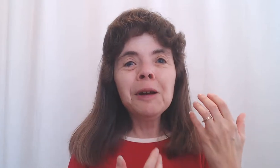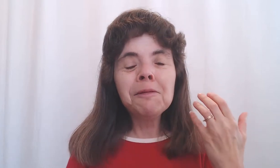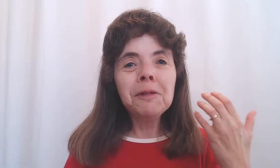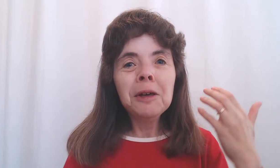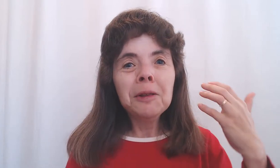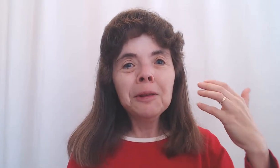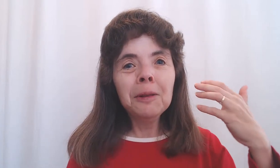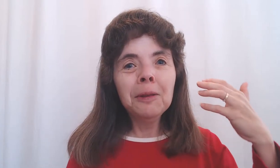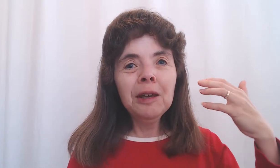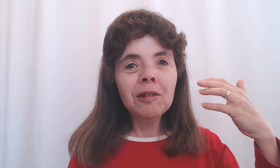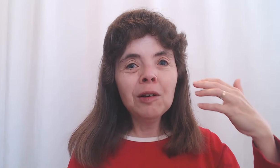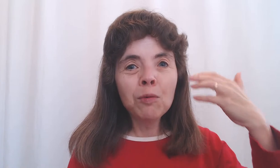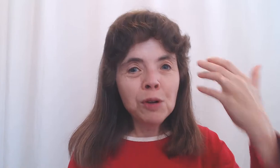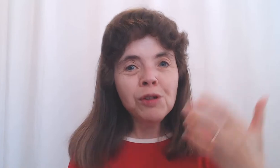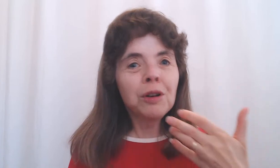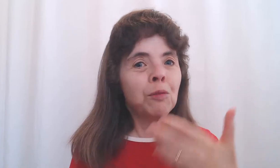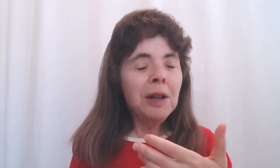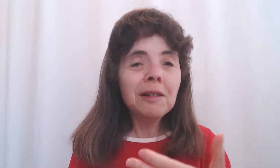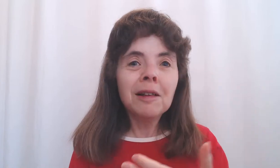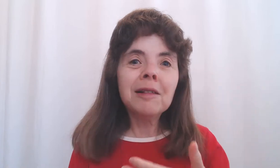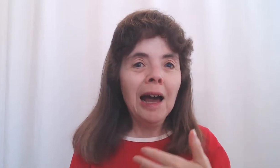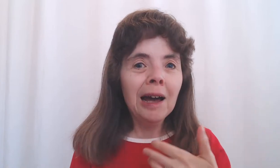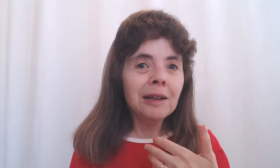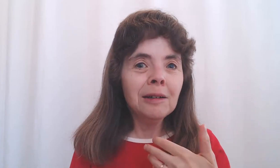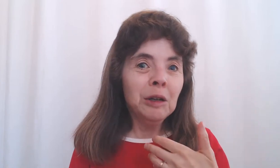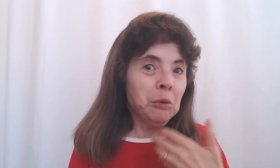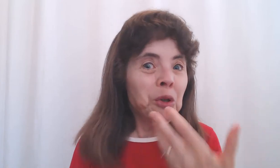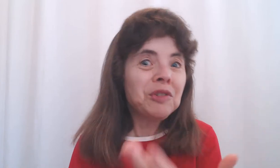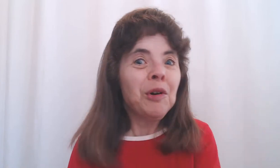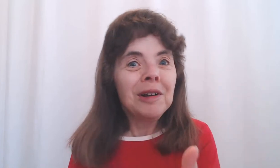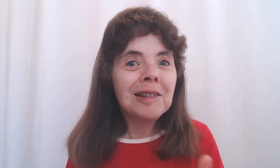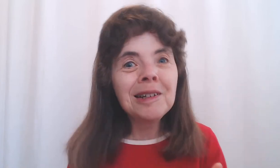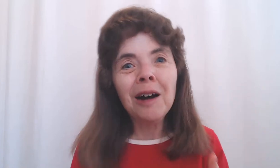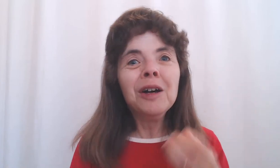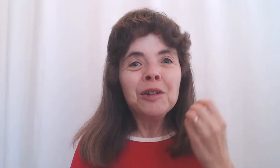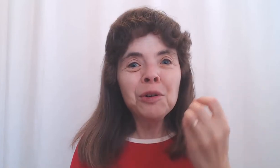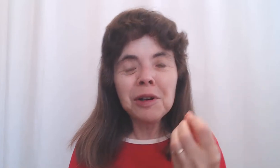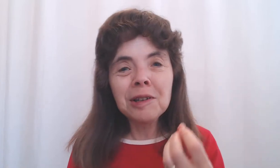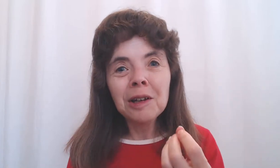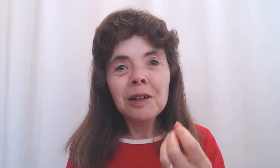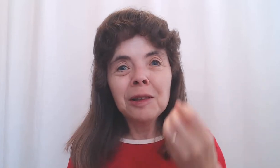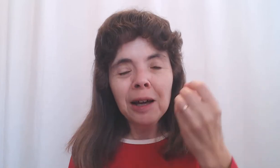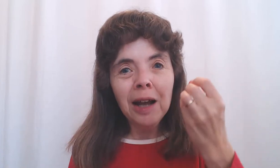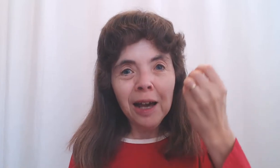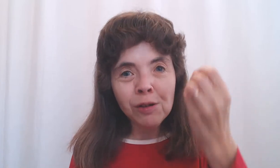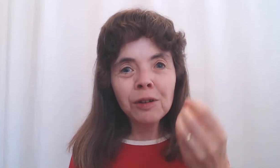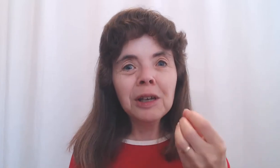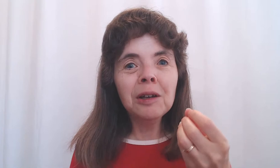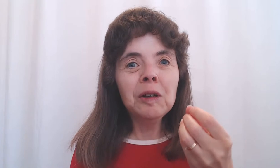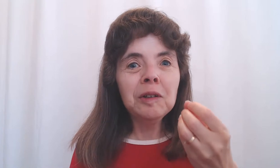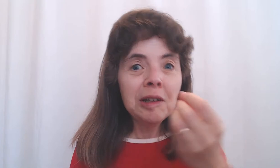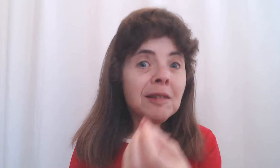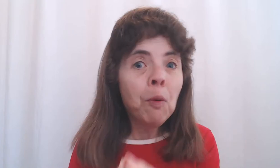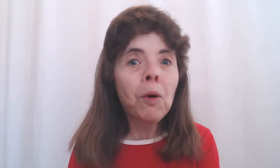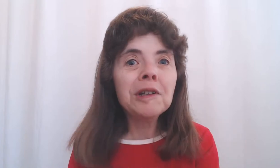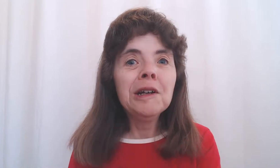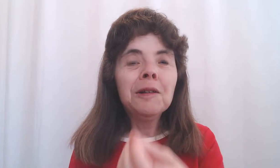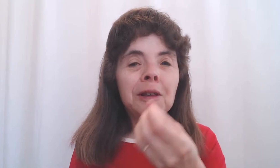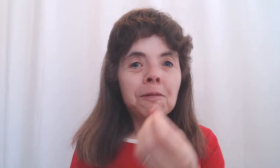if the original witnesses had, you know, good stories to tell stories that actually did support the